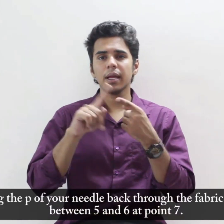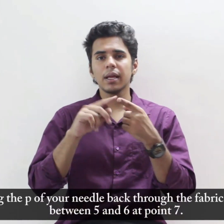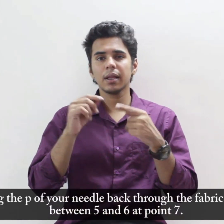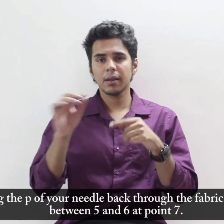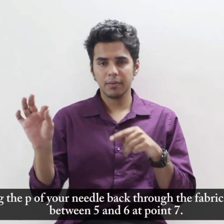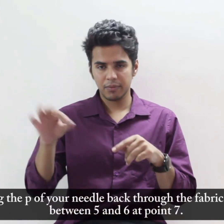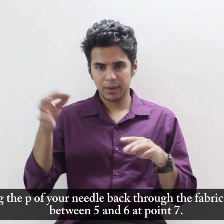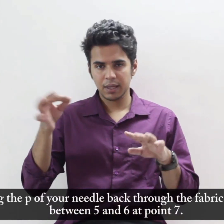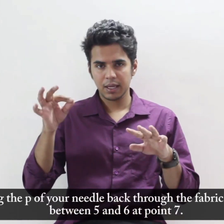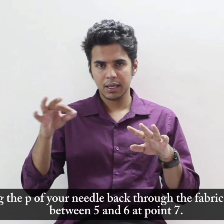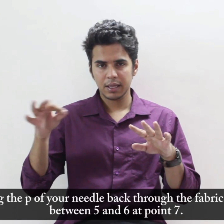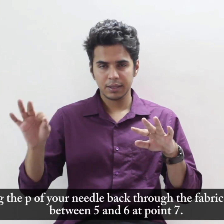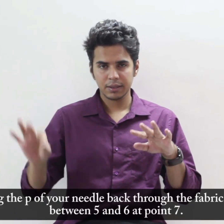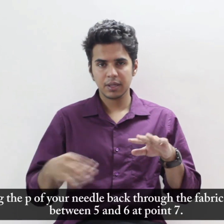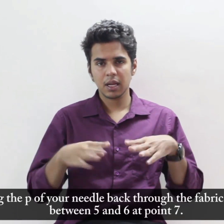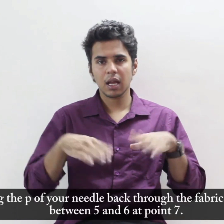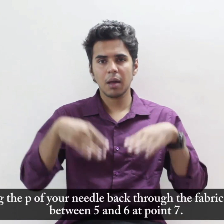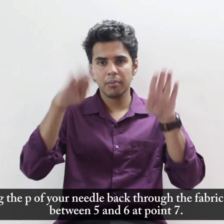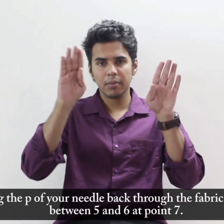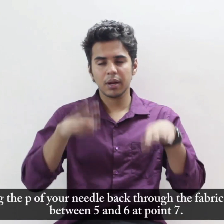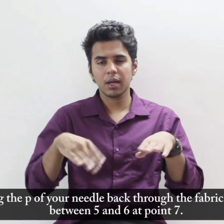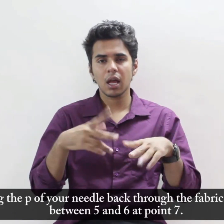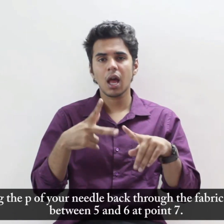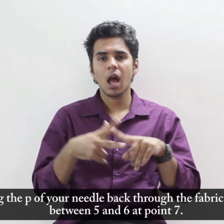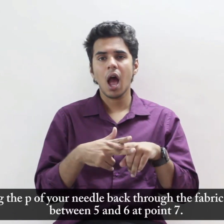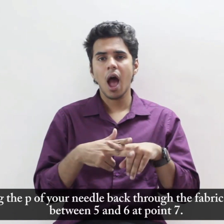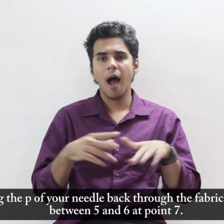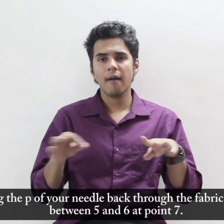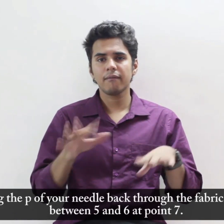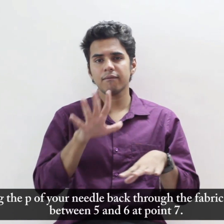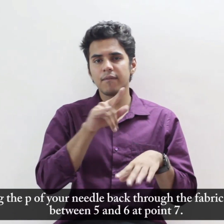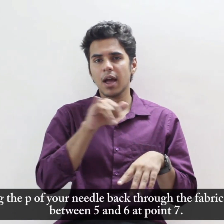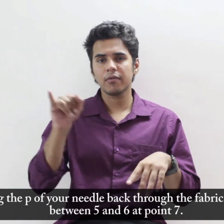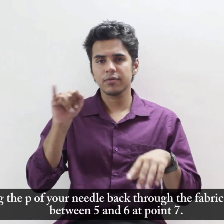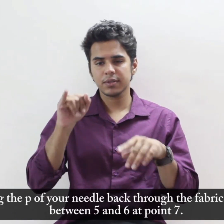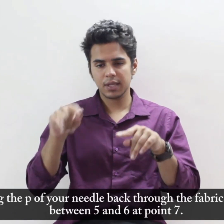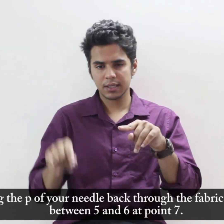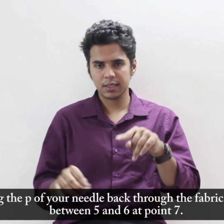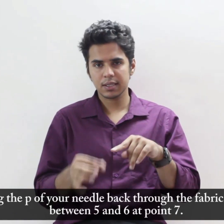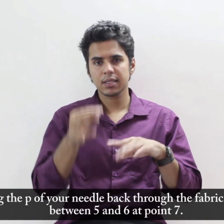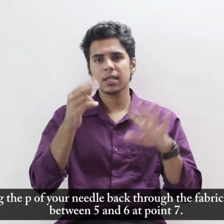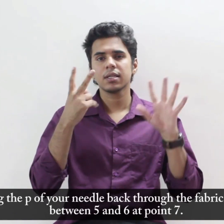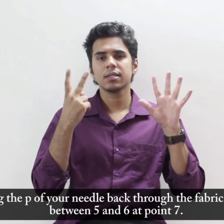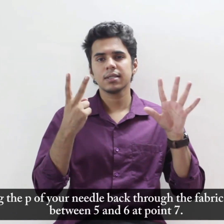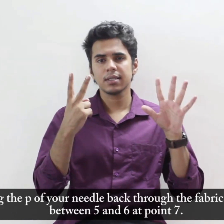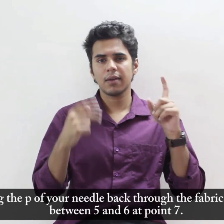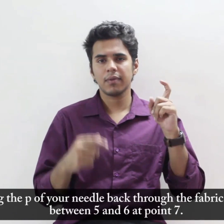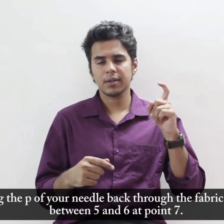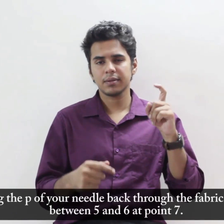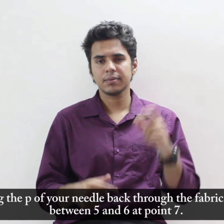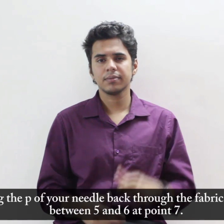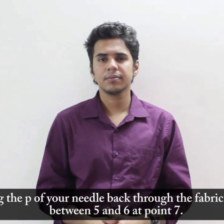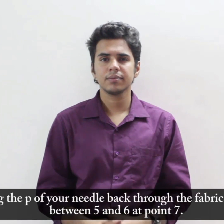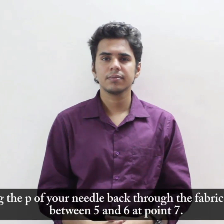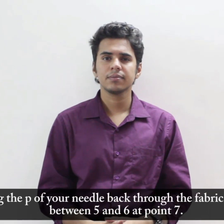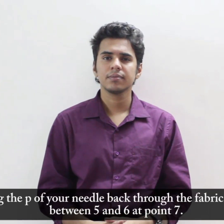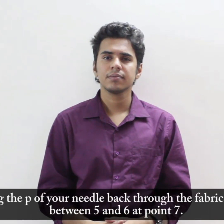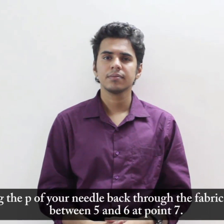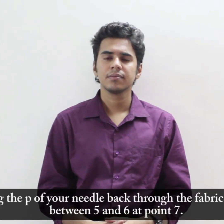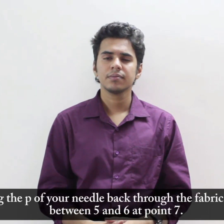Bring the P of your needle back through the fabric halfway between 5 and 6 at point 7.